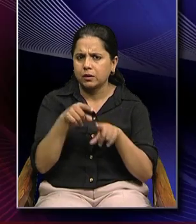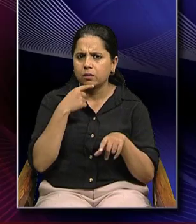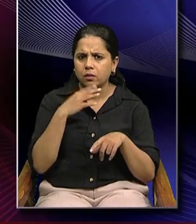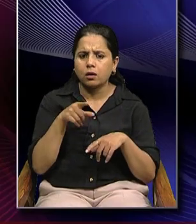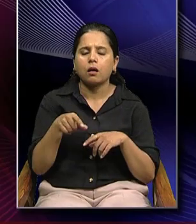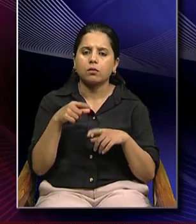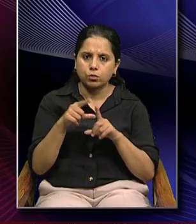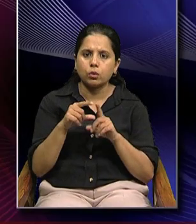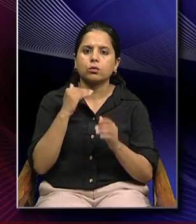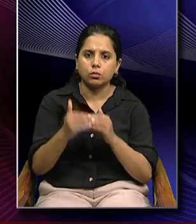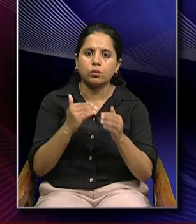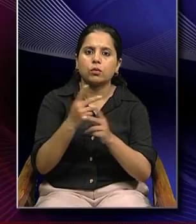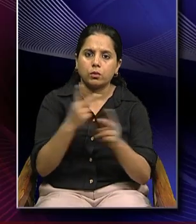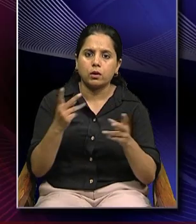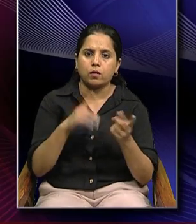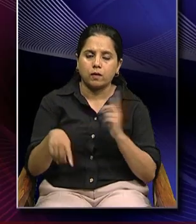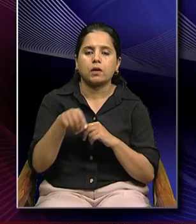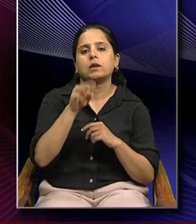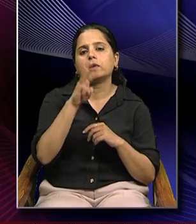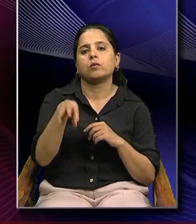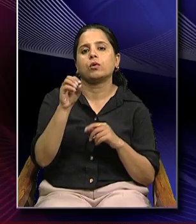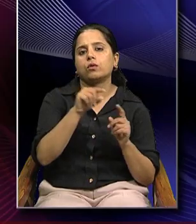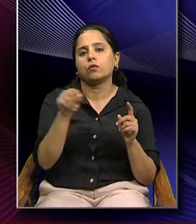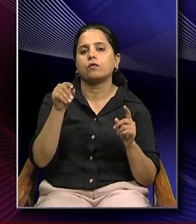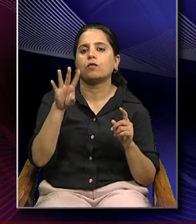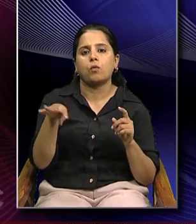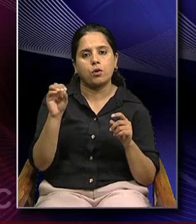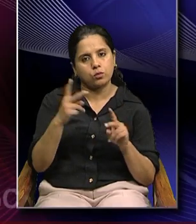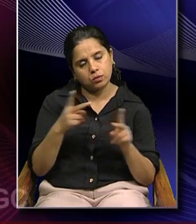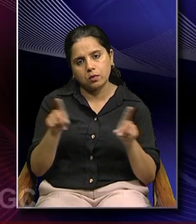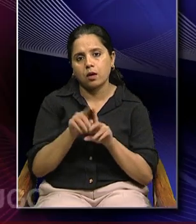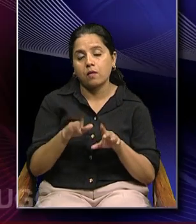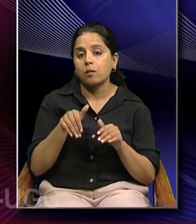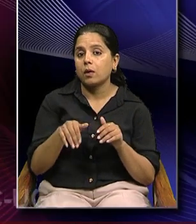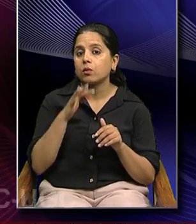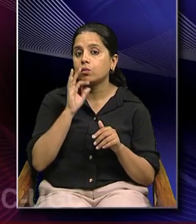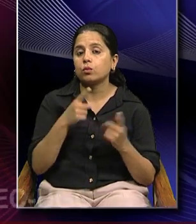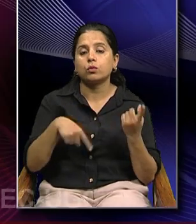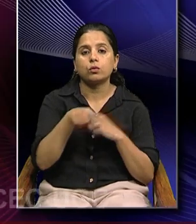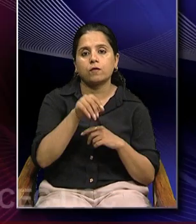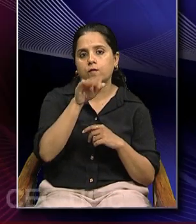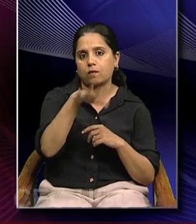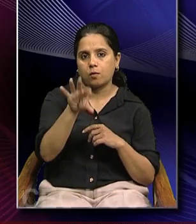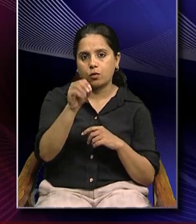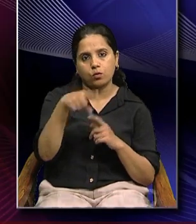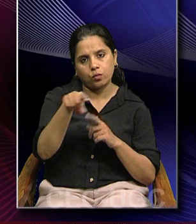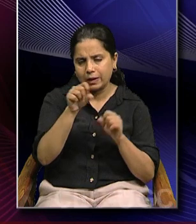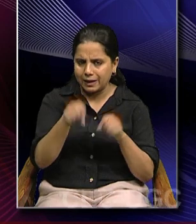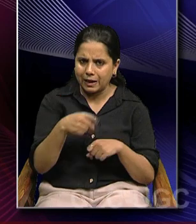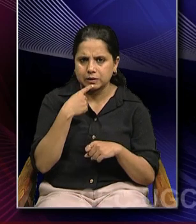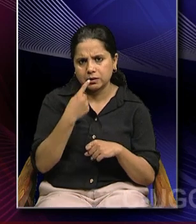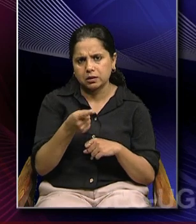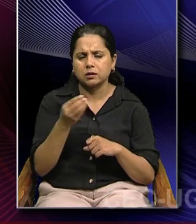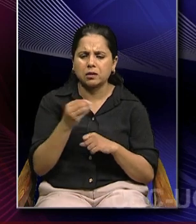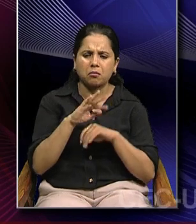carried forward to marketing 3.0 and 4.0 as well. And eventually in marketing 5.0, you can say it is the